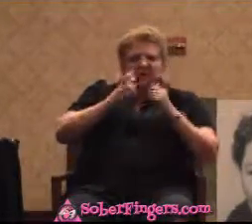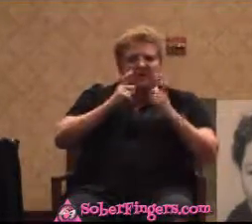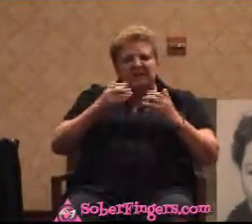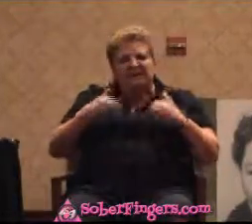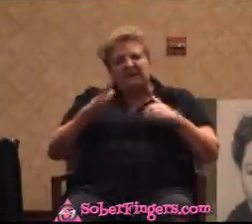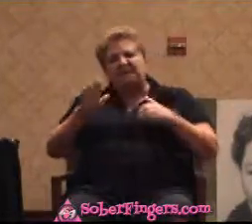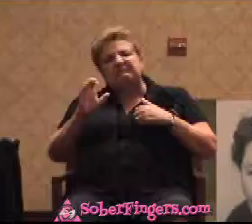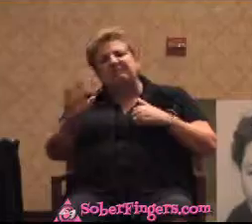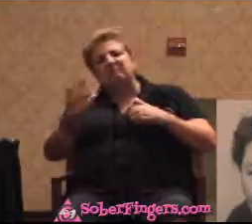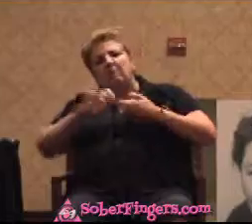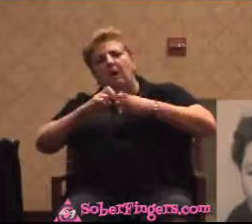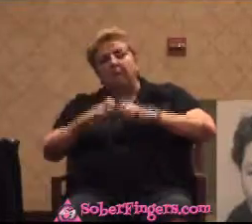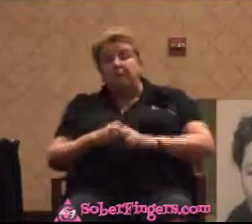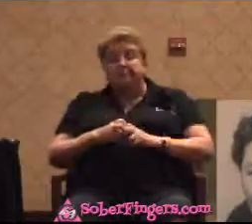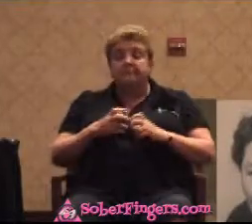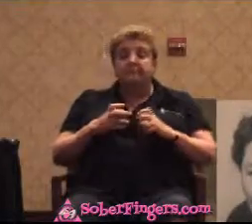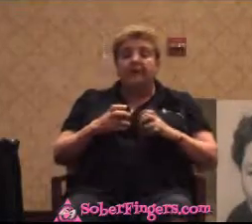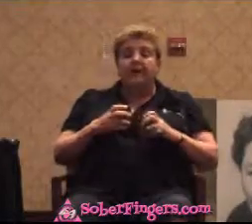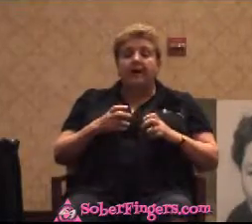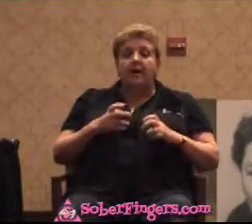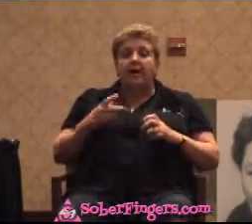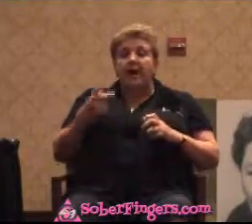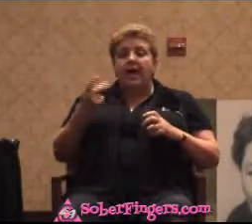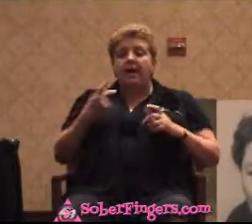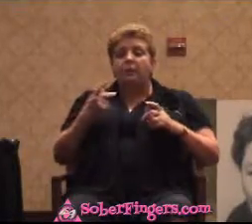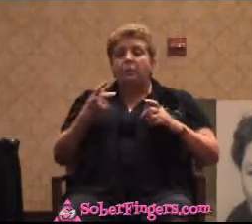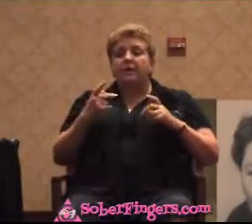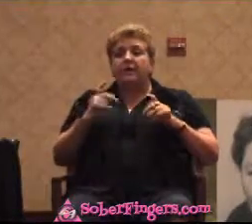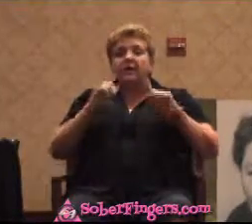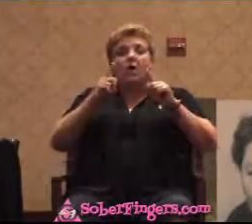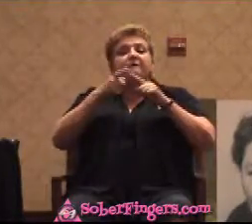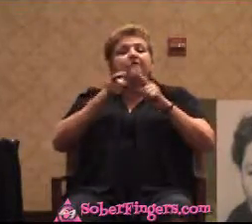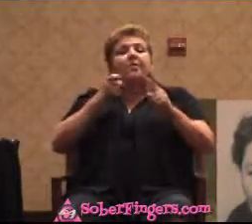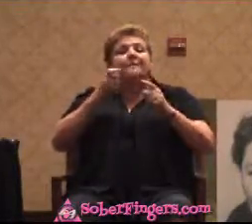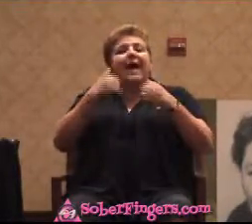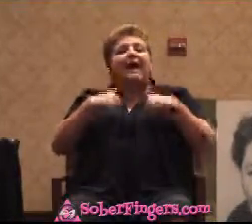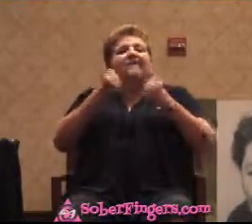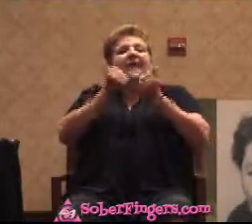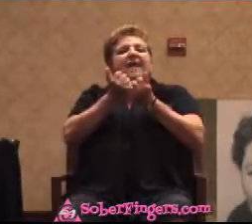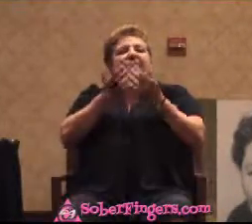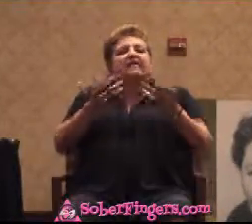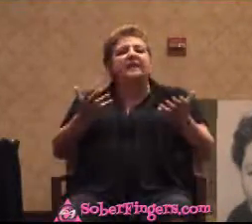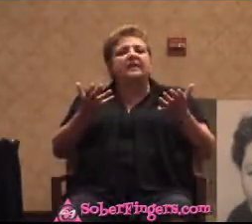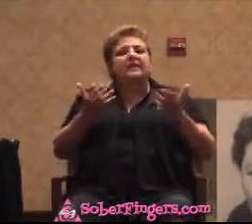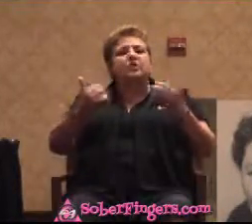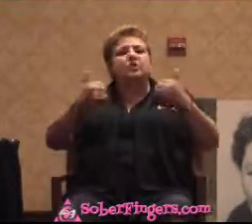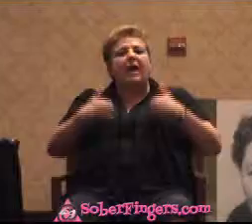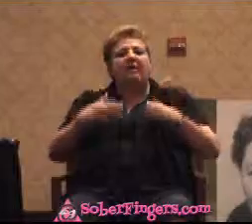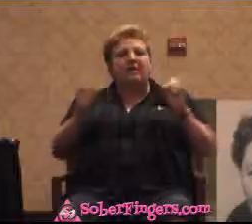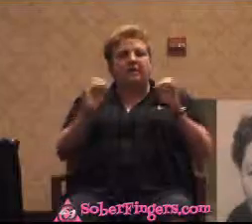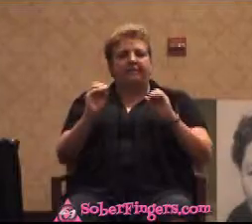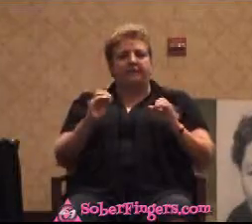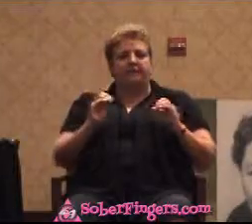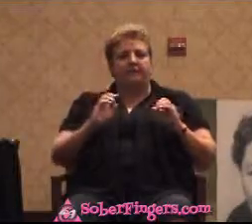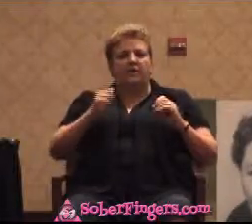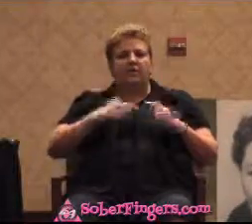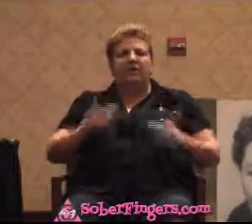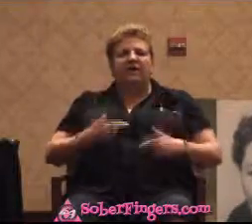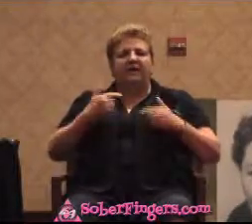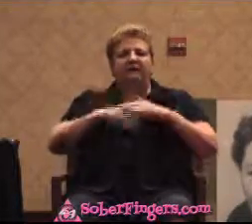problems. And we go from having everything to having nothing. We're living in this seedy hotel. One day he comes and gets me and says